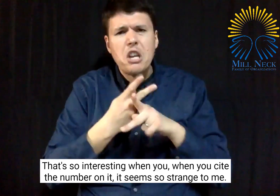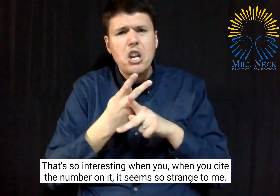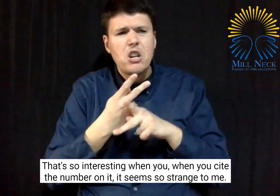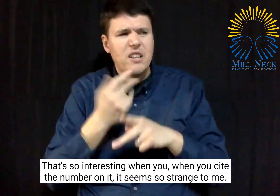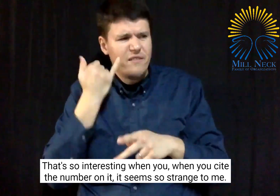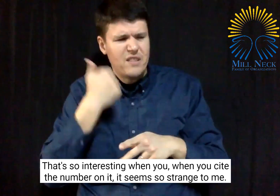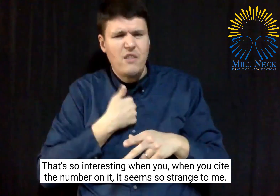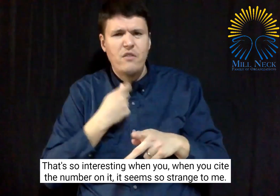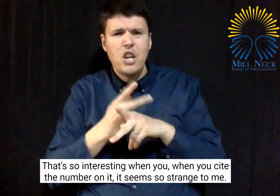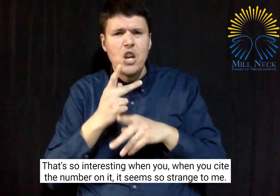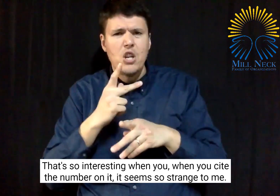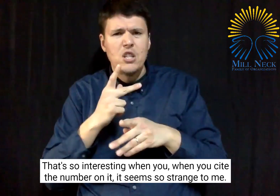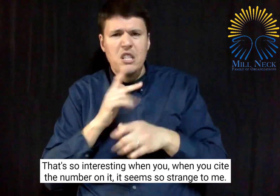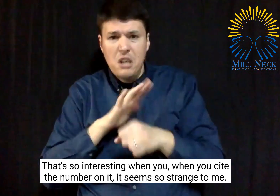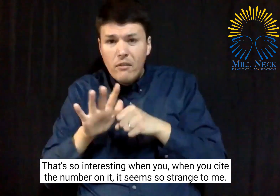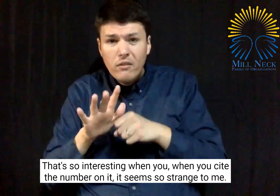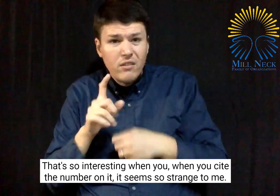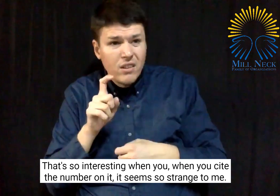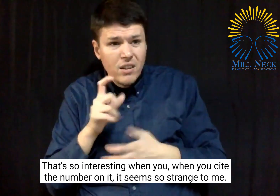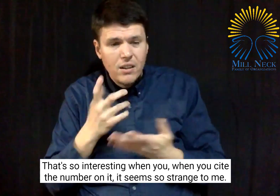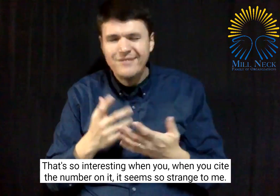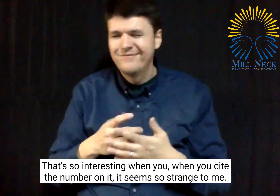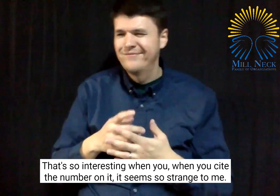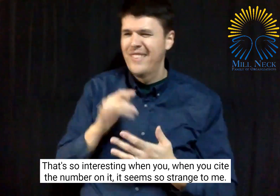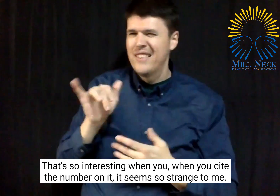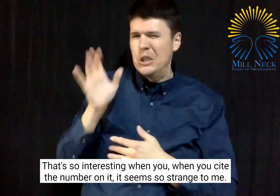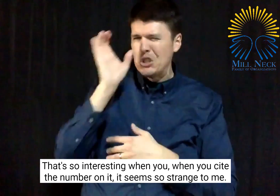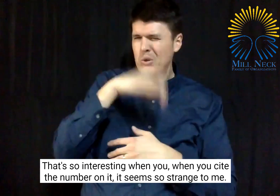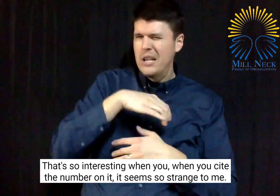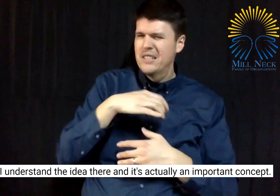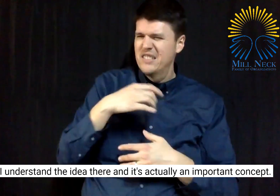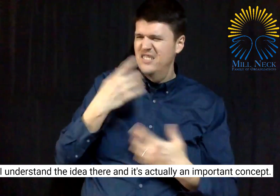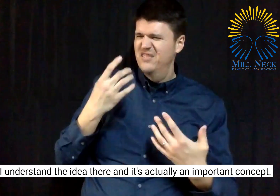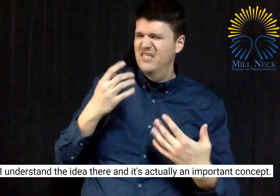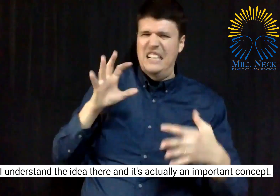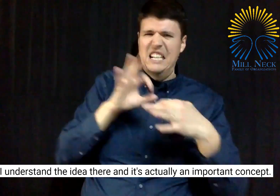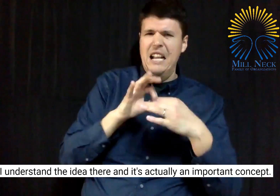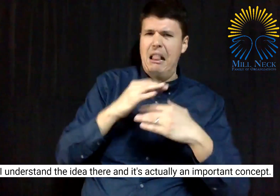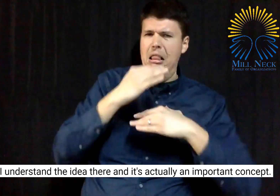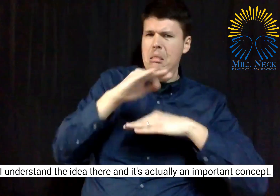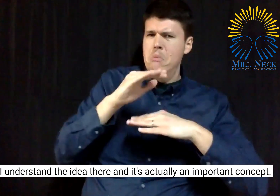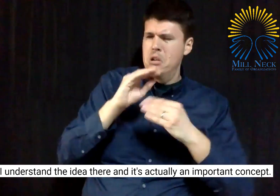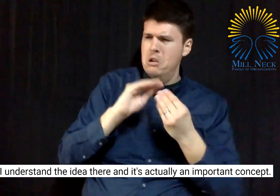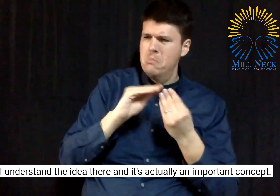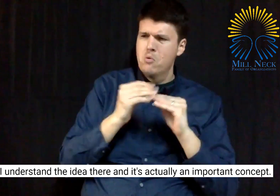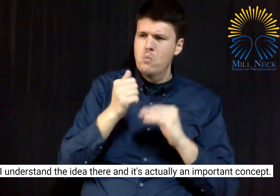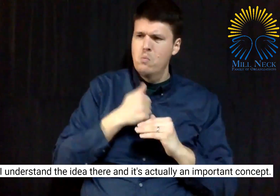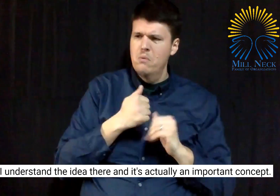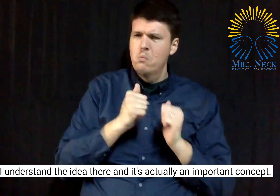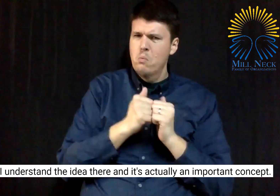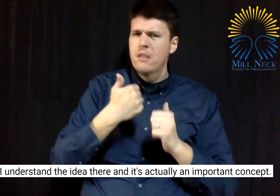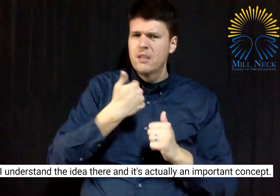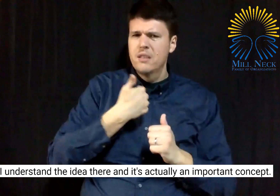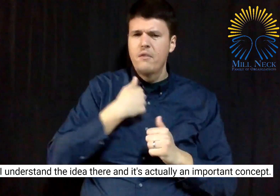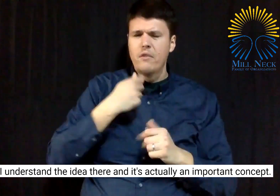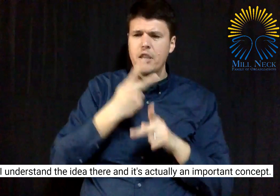you cite a number on it. It seems so strange to me. I understand the idea there, and it's actually an important concept.